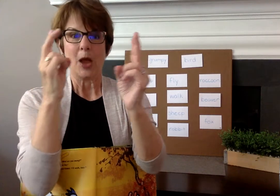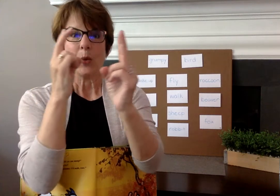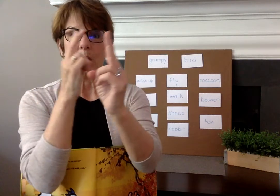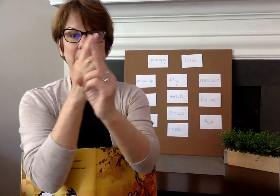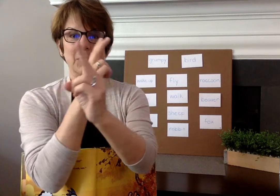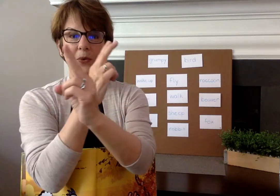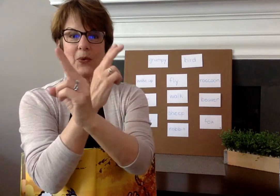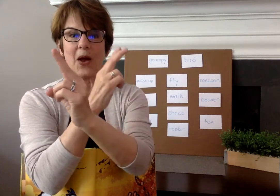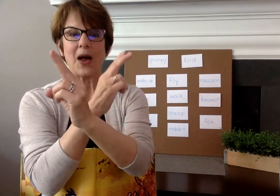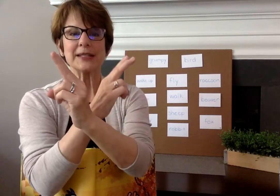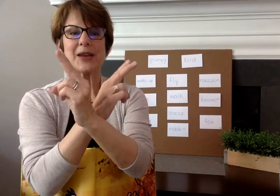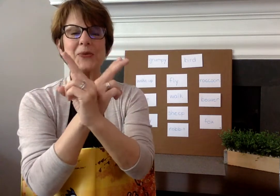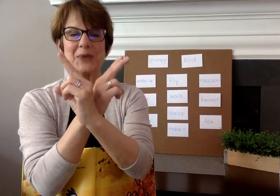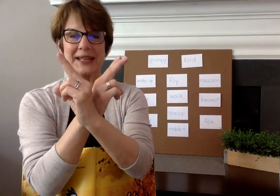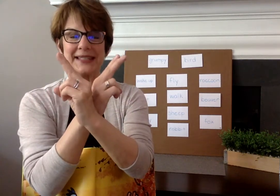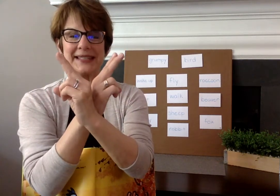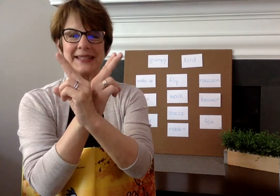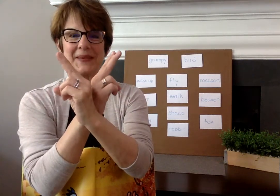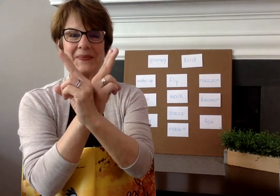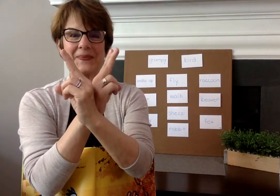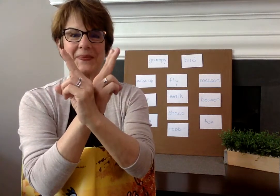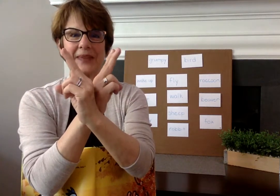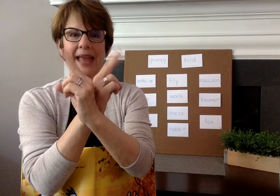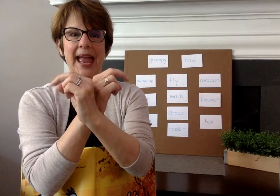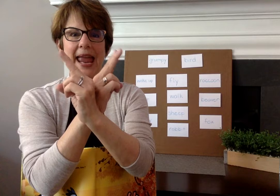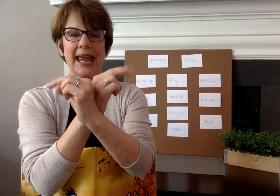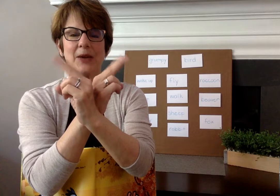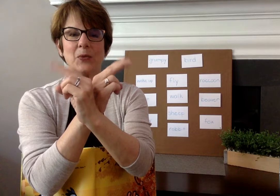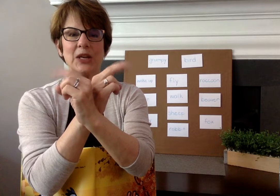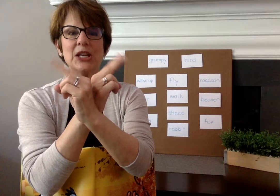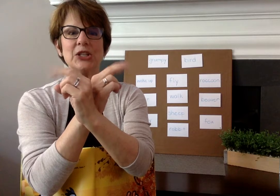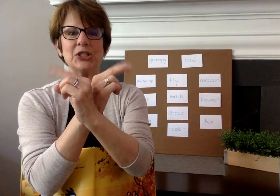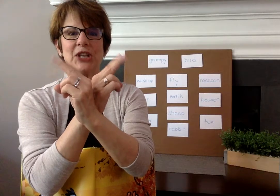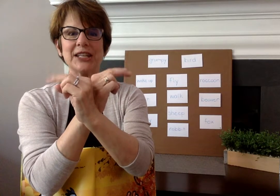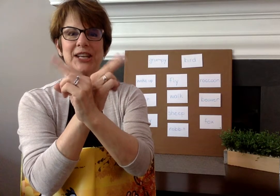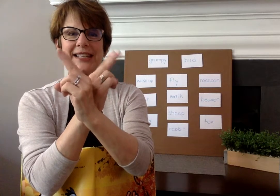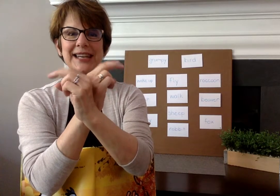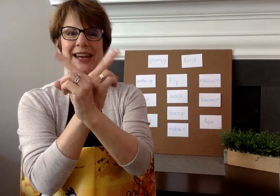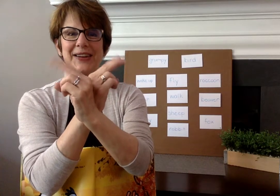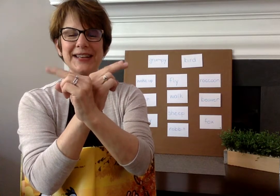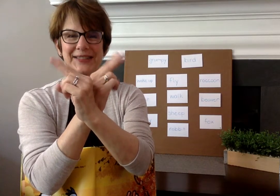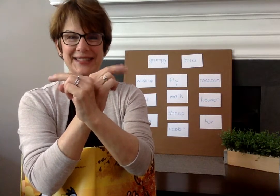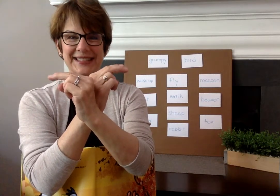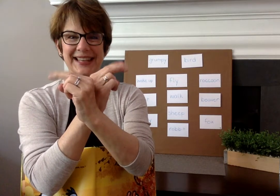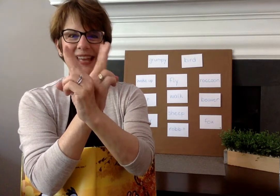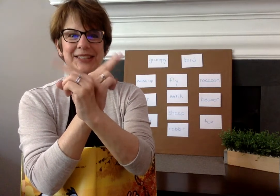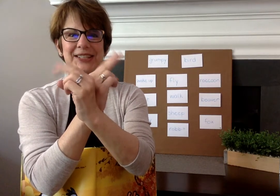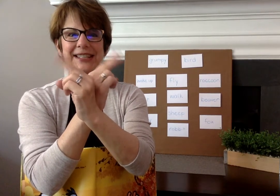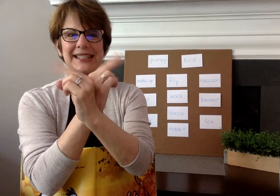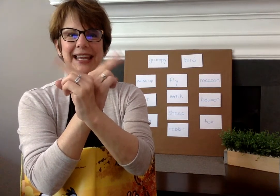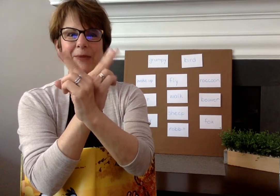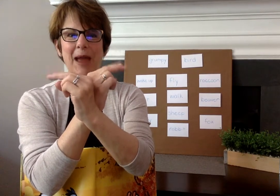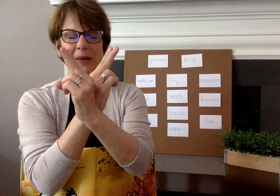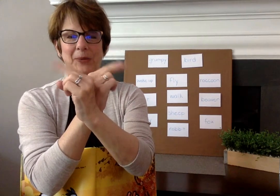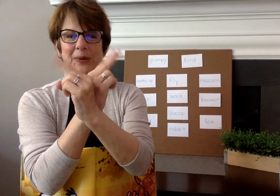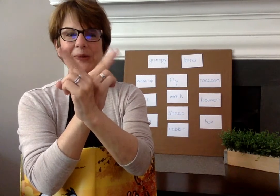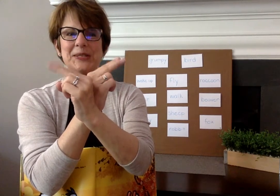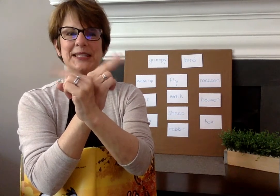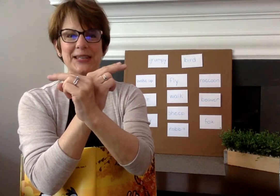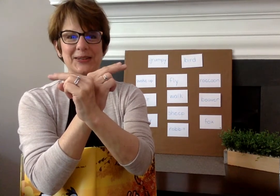We cross our wrists and we shake, shake, shake our ears, just like a rabbit wiggles his